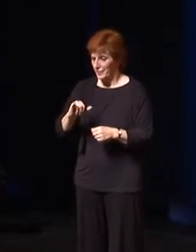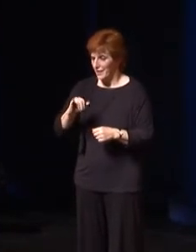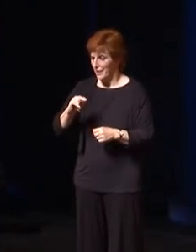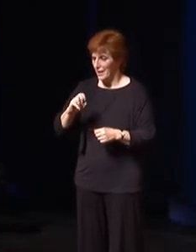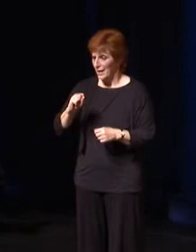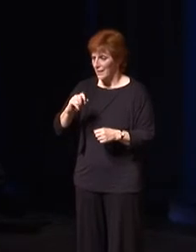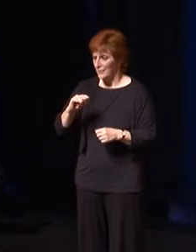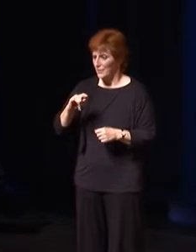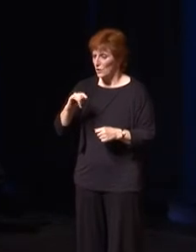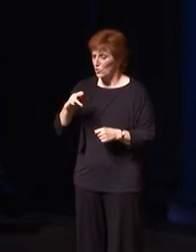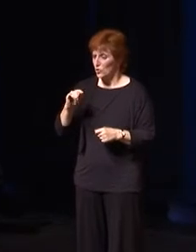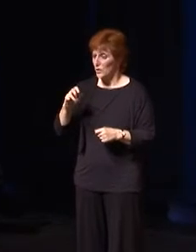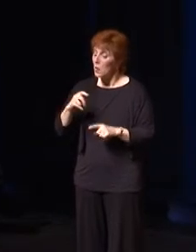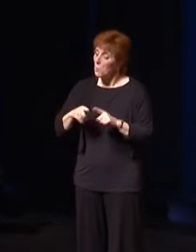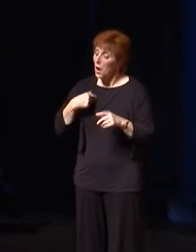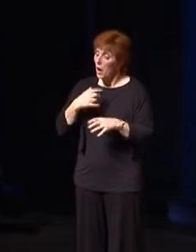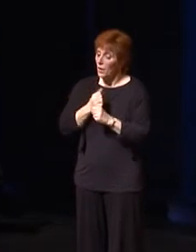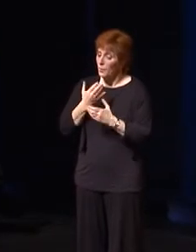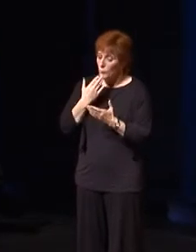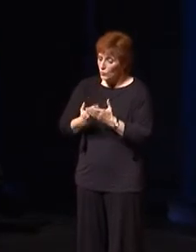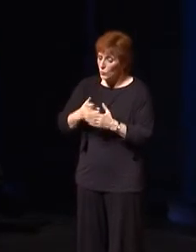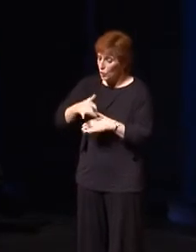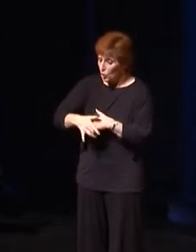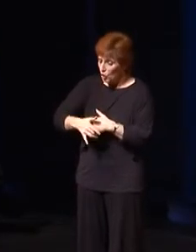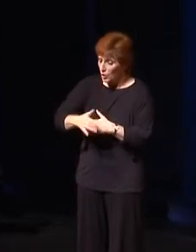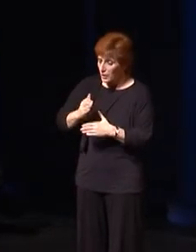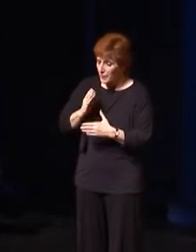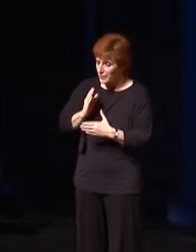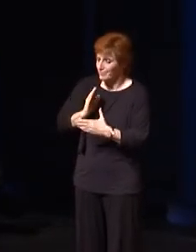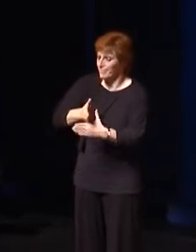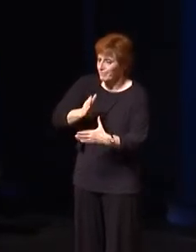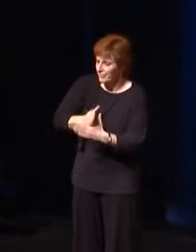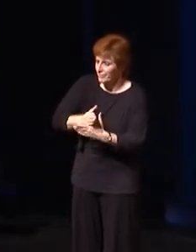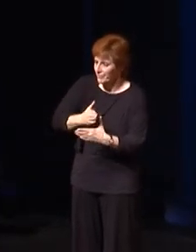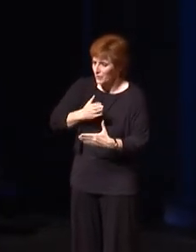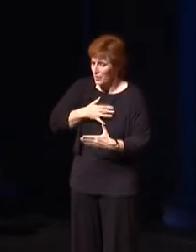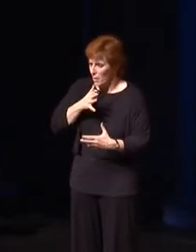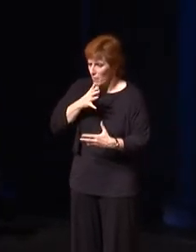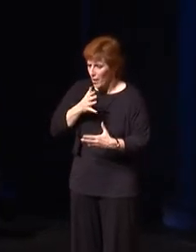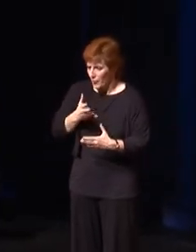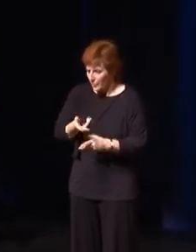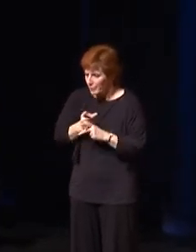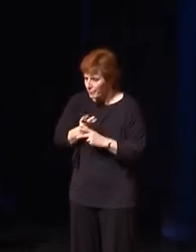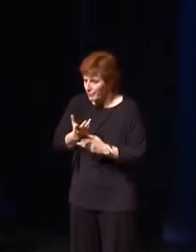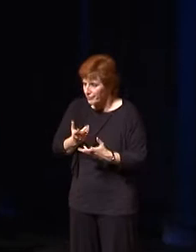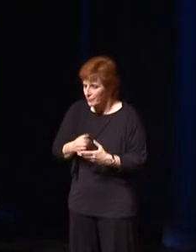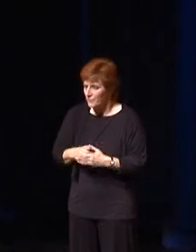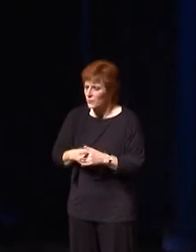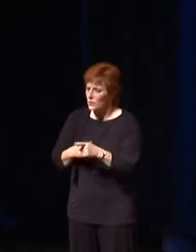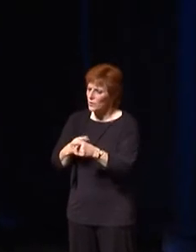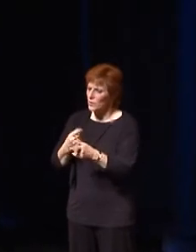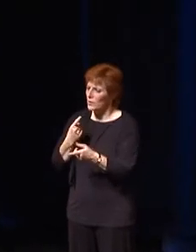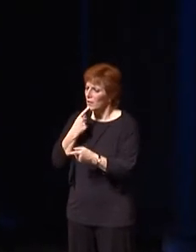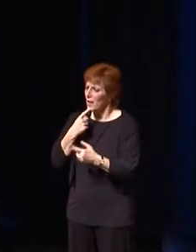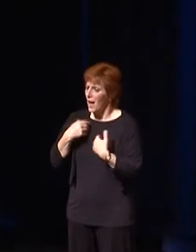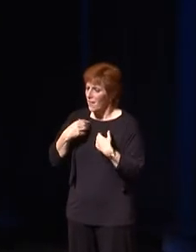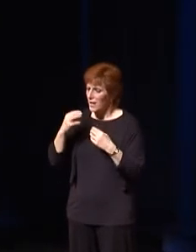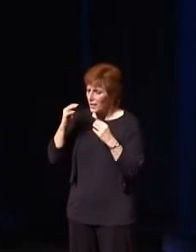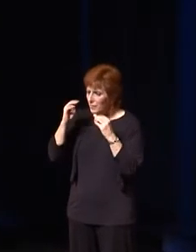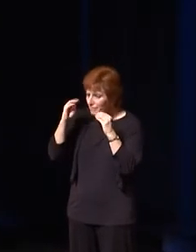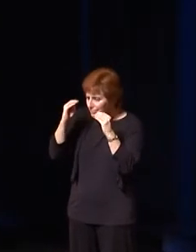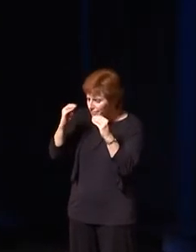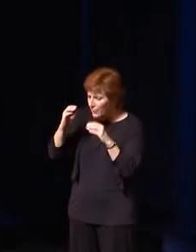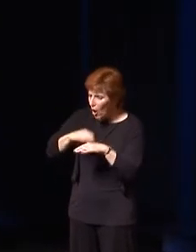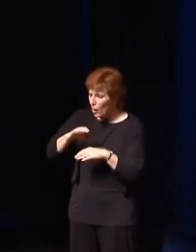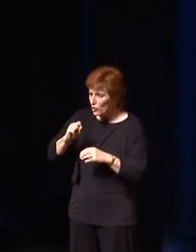some very good early educational intervention, and his mother could see that I was pulling out of it. So what you're saying is, like, having mentors on your